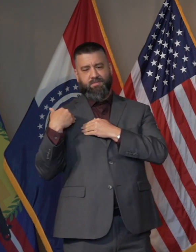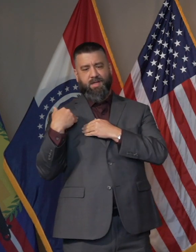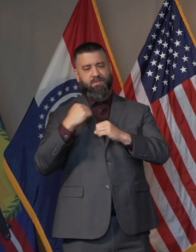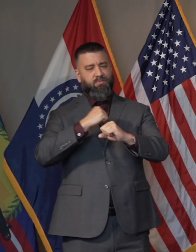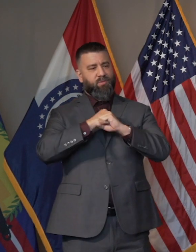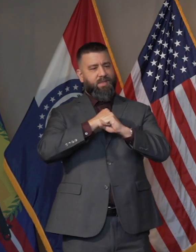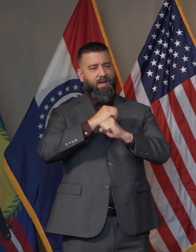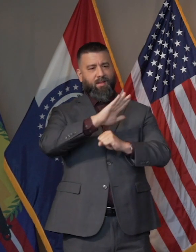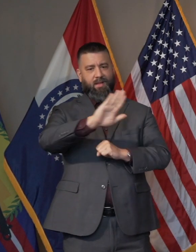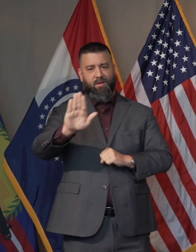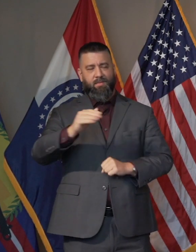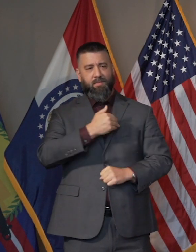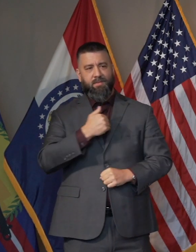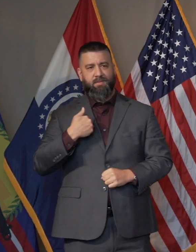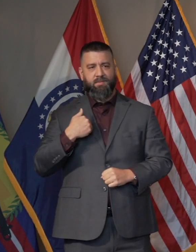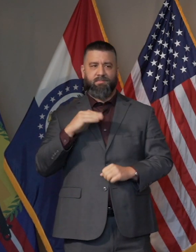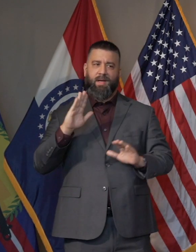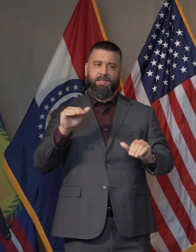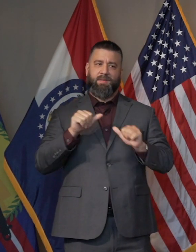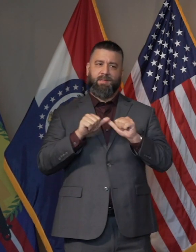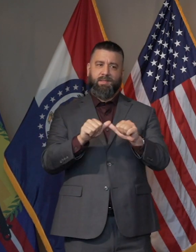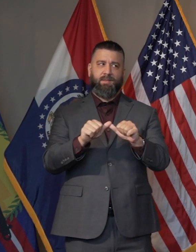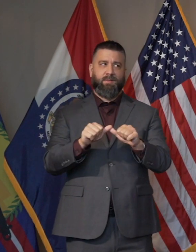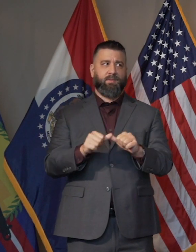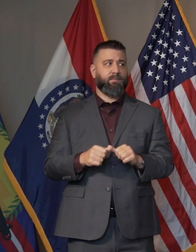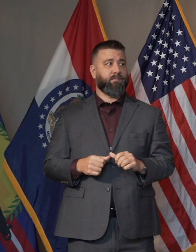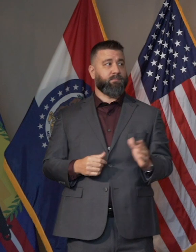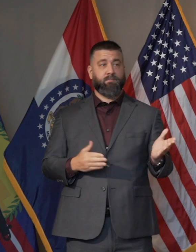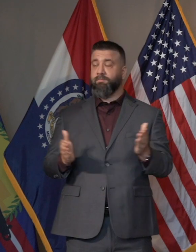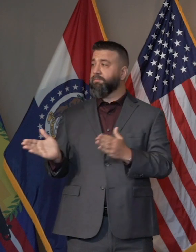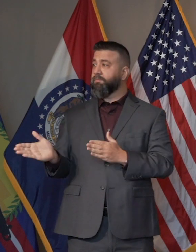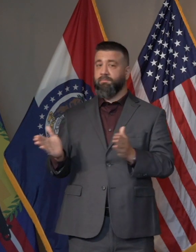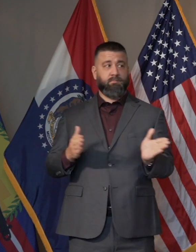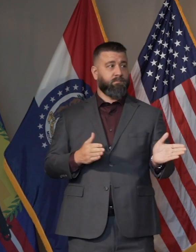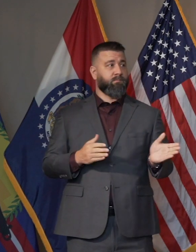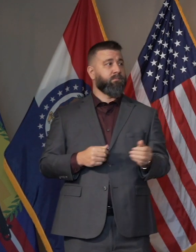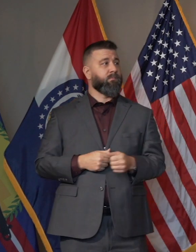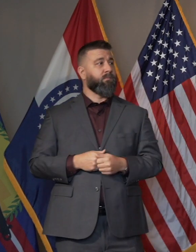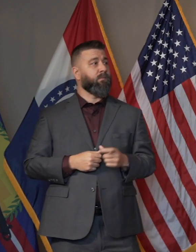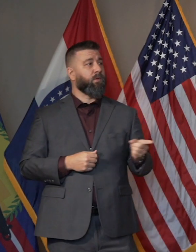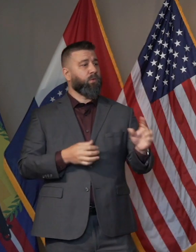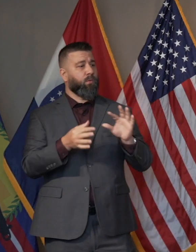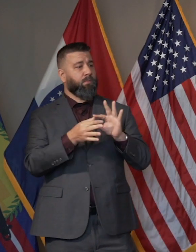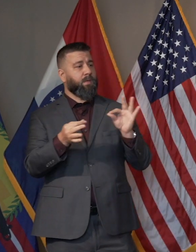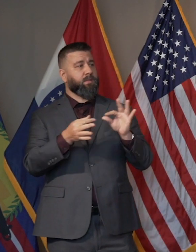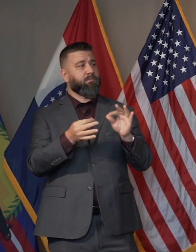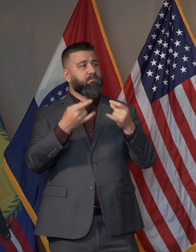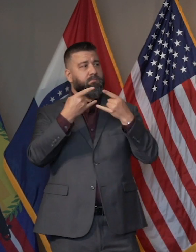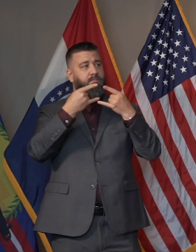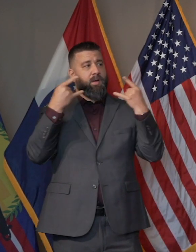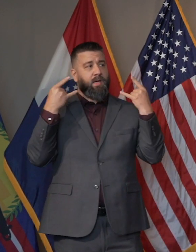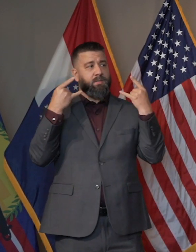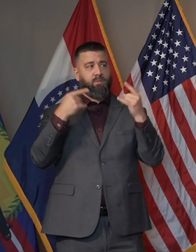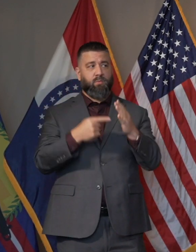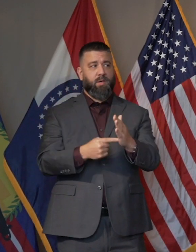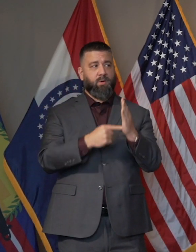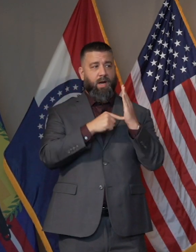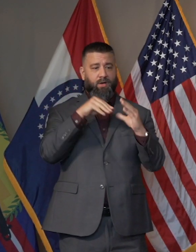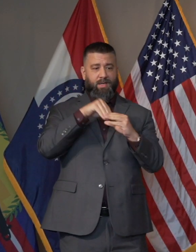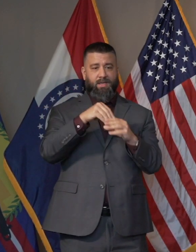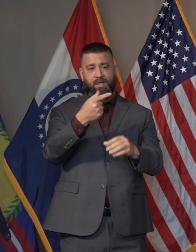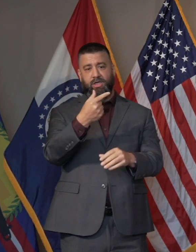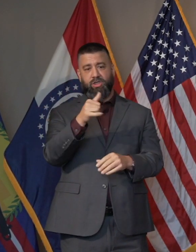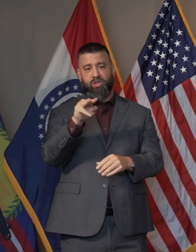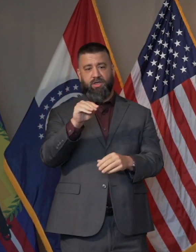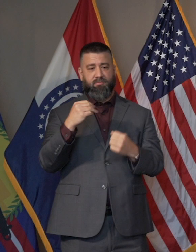members. I expect them to continue to do so. You mentioned masks. Oh, sorry. No, good. I was going to say, you mentioned masks are required in gyms as